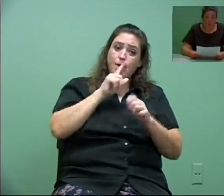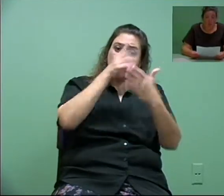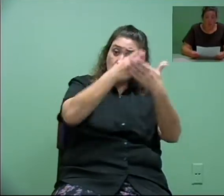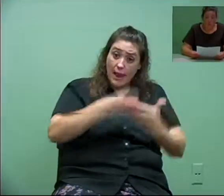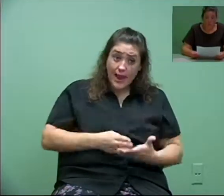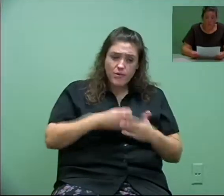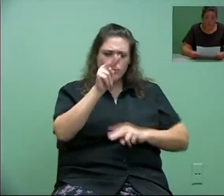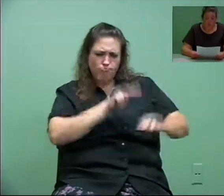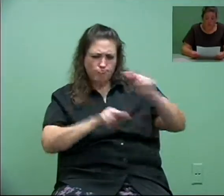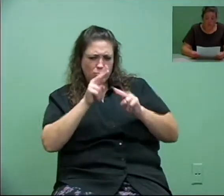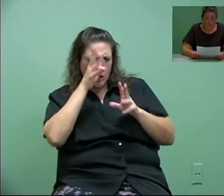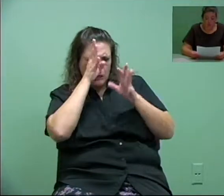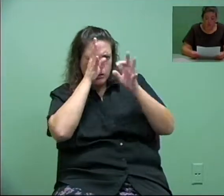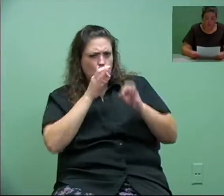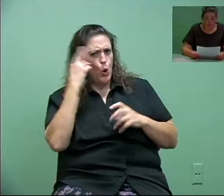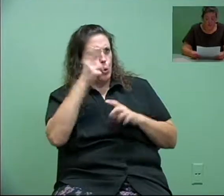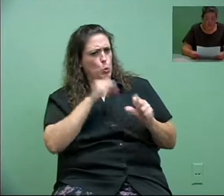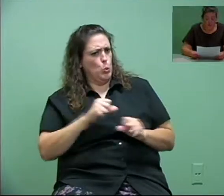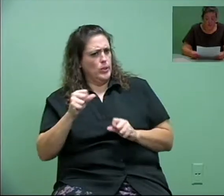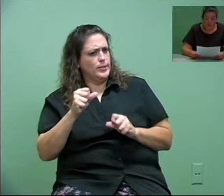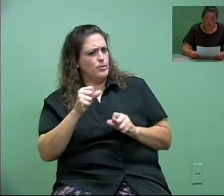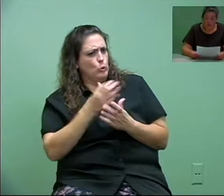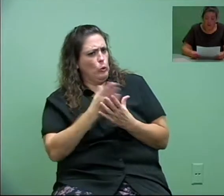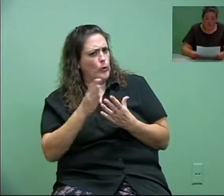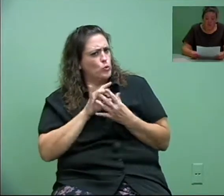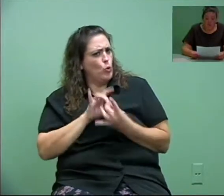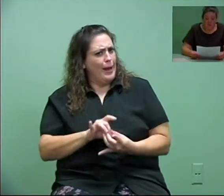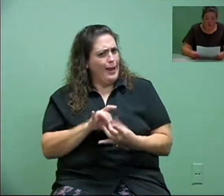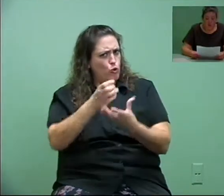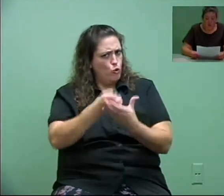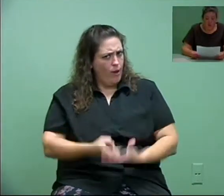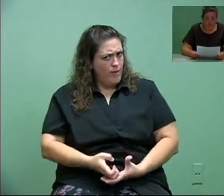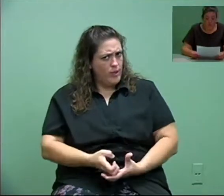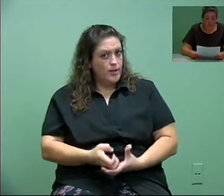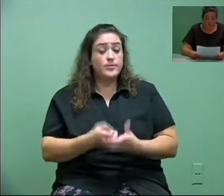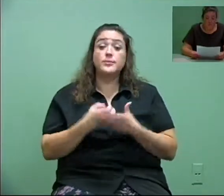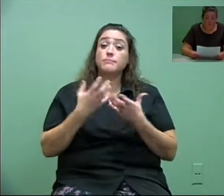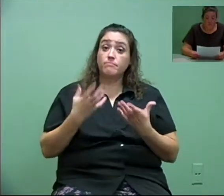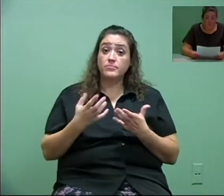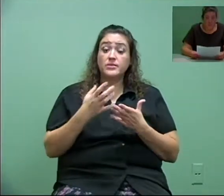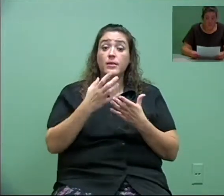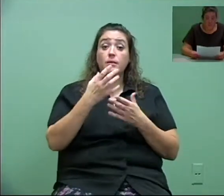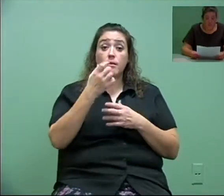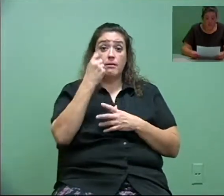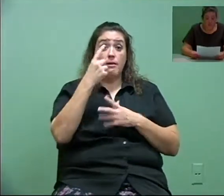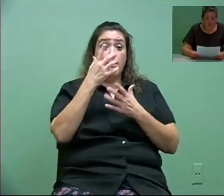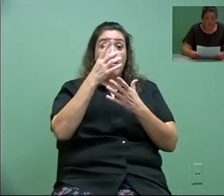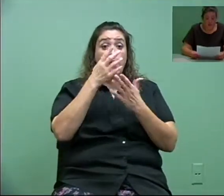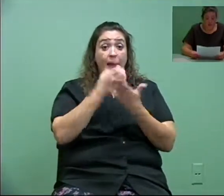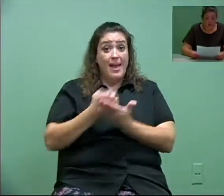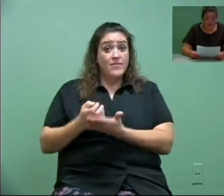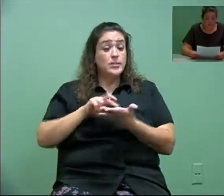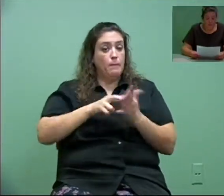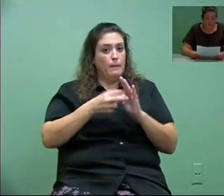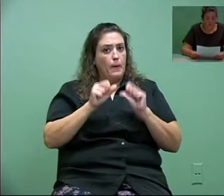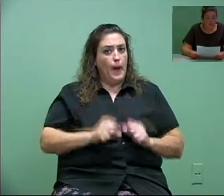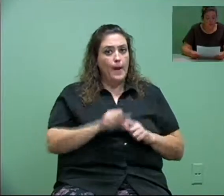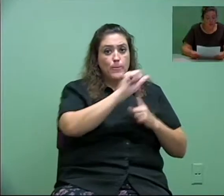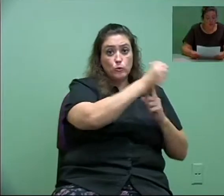proved by direct or circumstantial evidence. The law does not treat one type of evidence as better than the